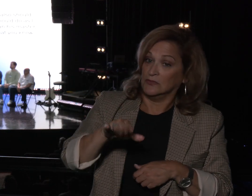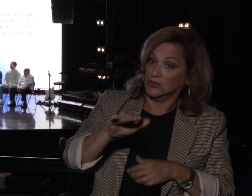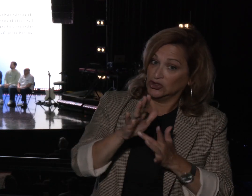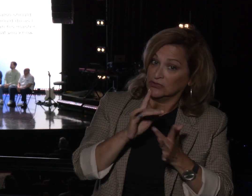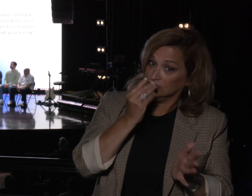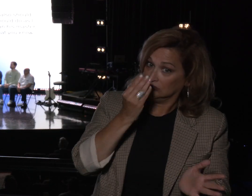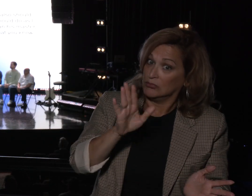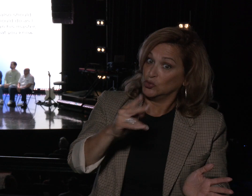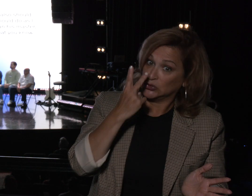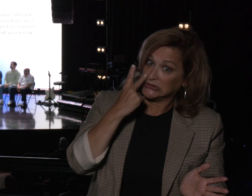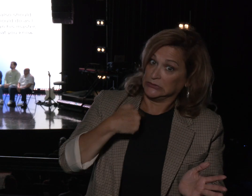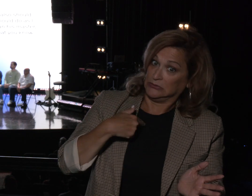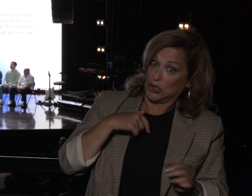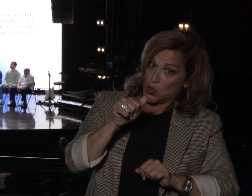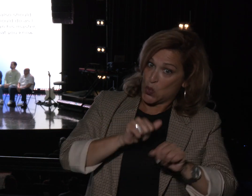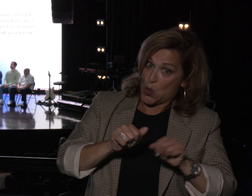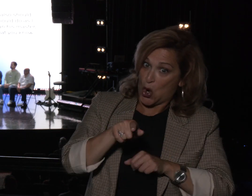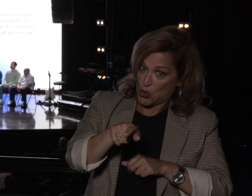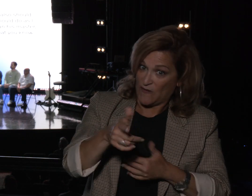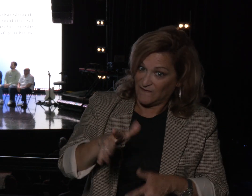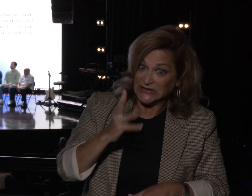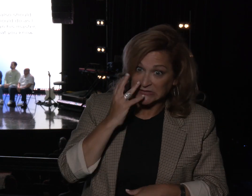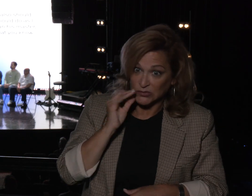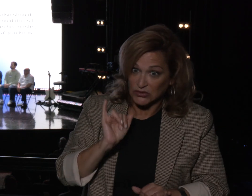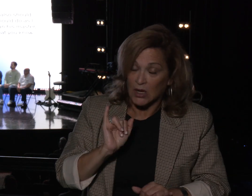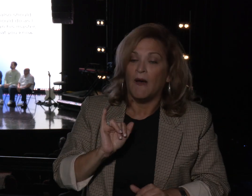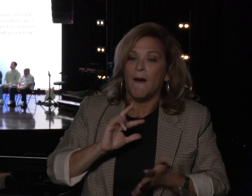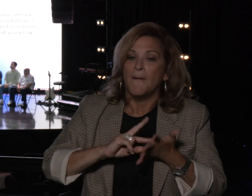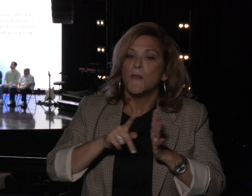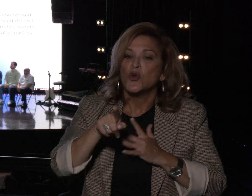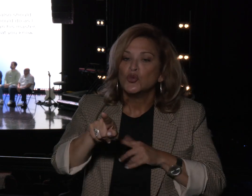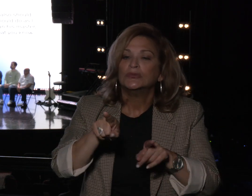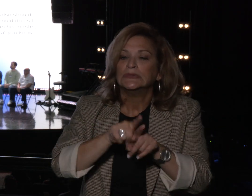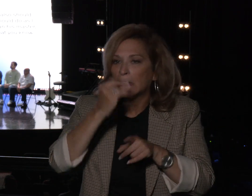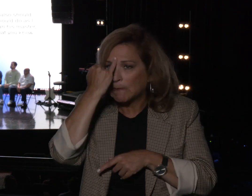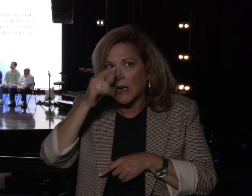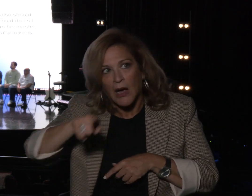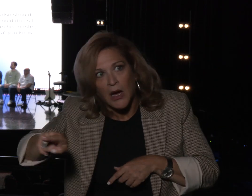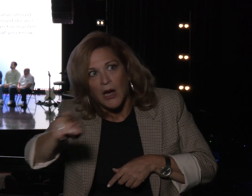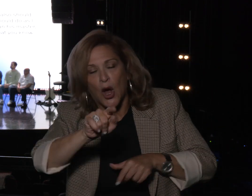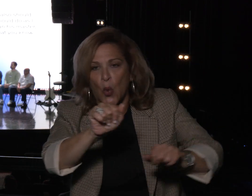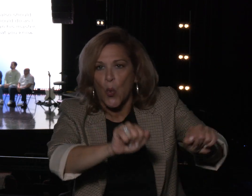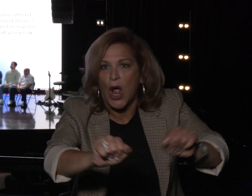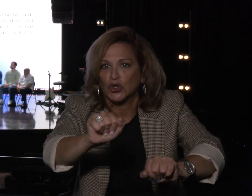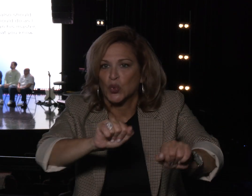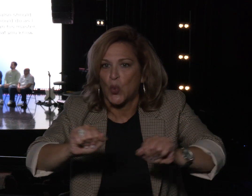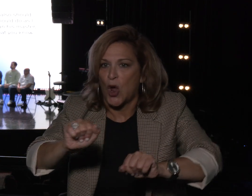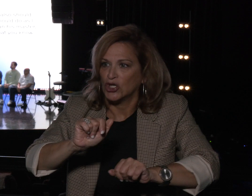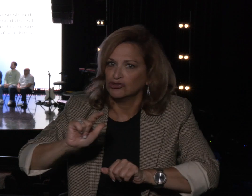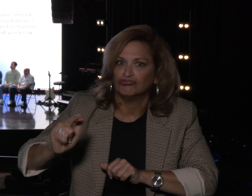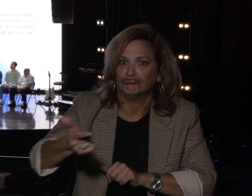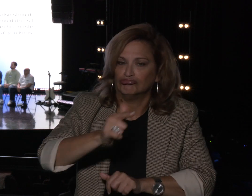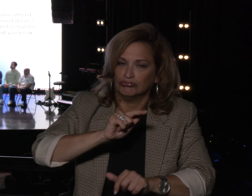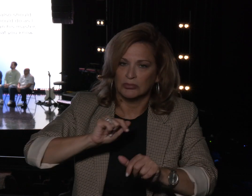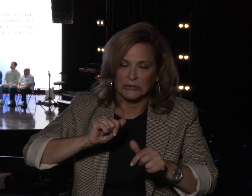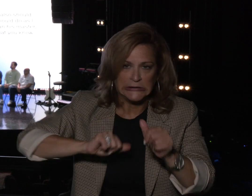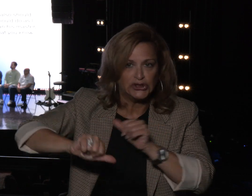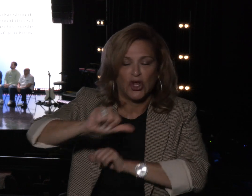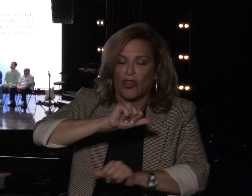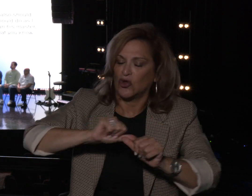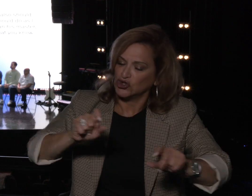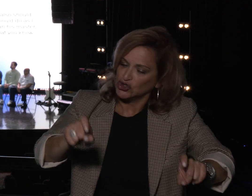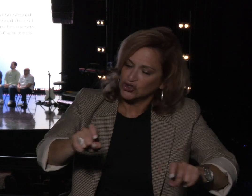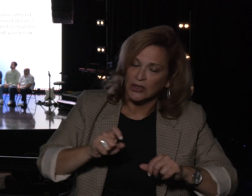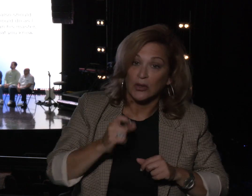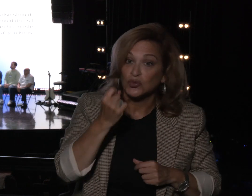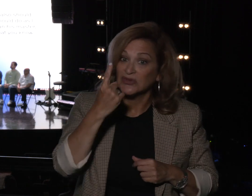should wash one another's feet. I have set an example that you should do as I have done for you. Very truly, I tell you, no servant is greater than his